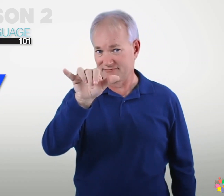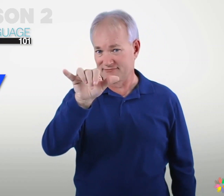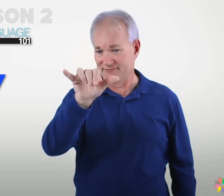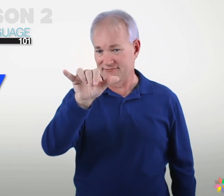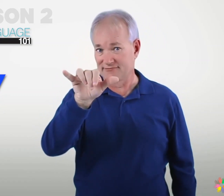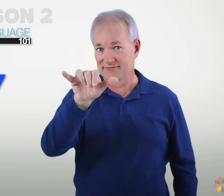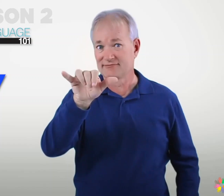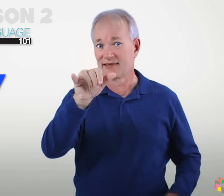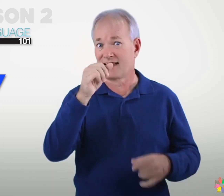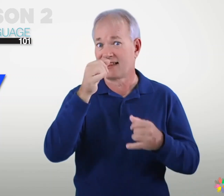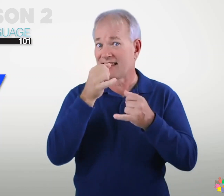Y.